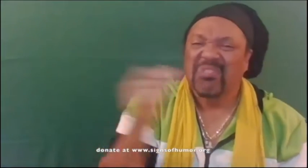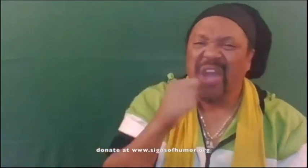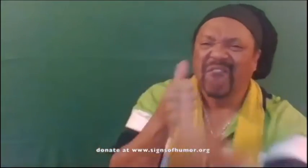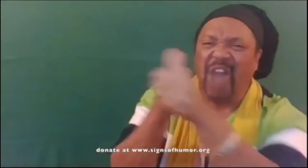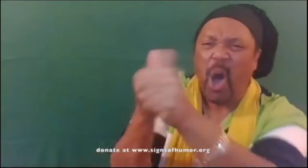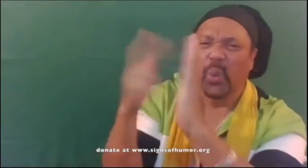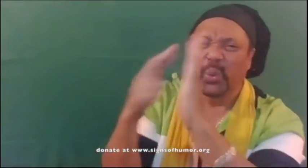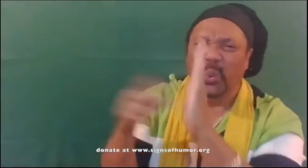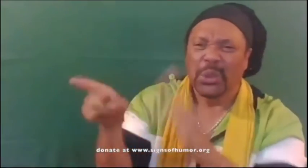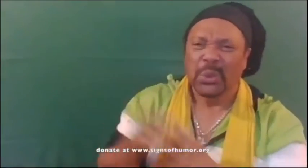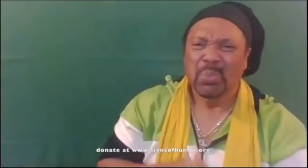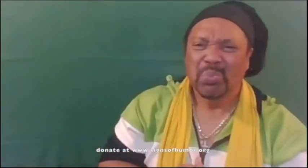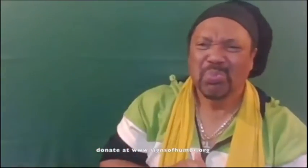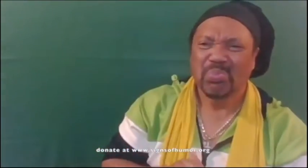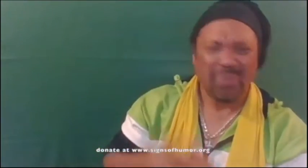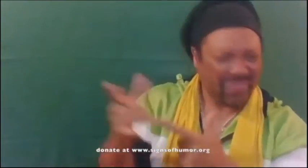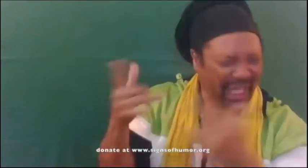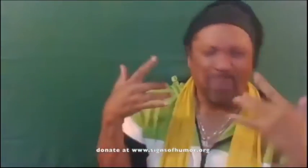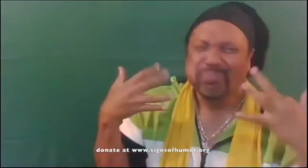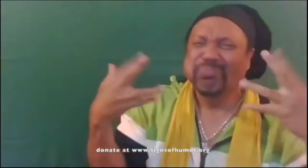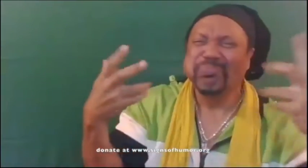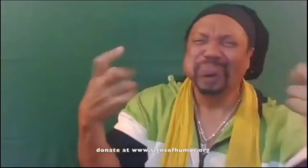up. Be that interpreter. Don't follow the rules. Be the rule.